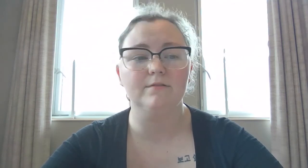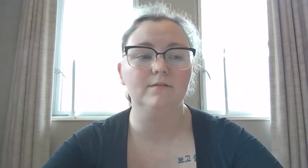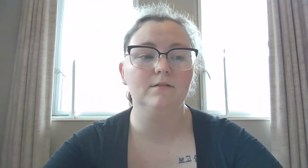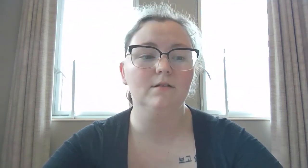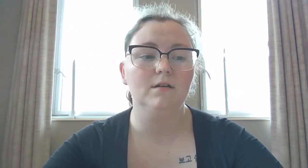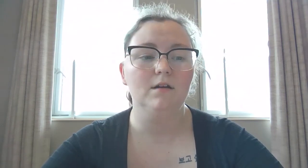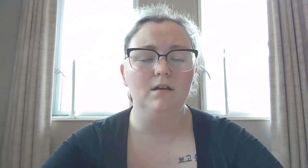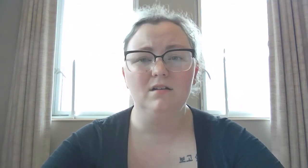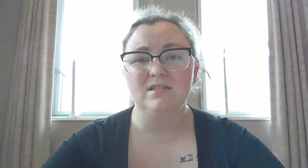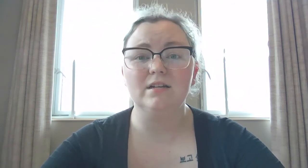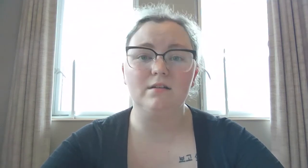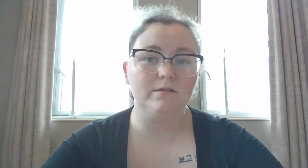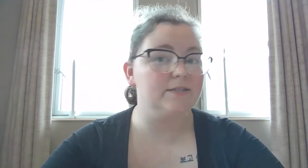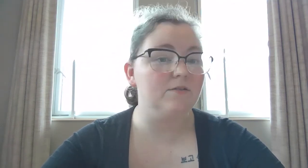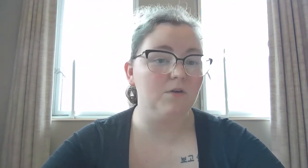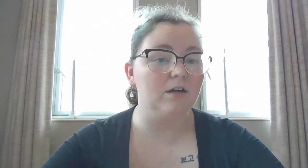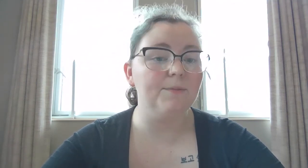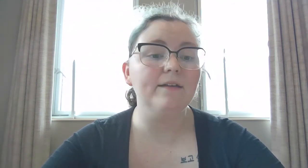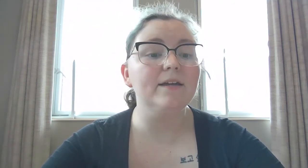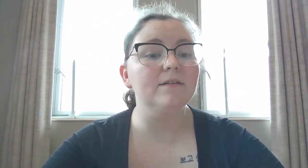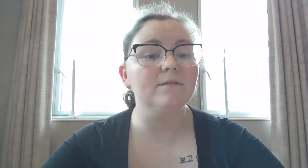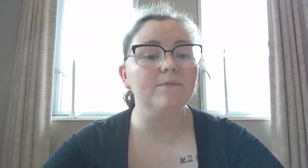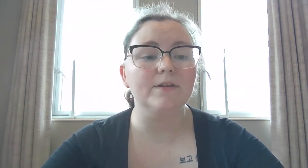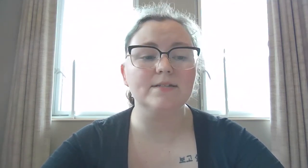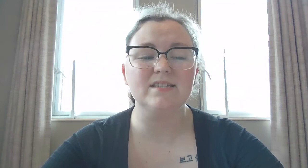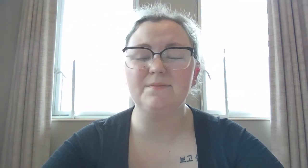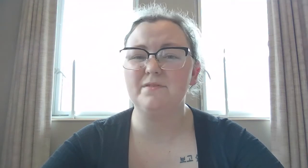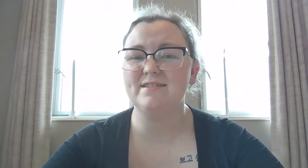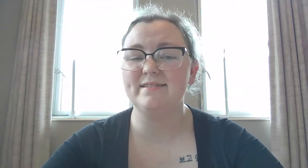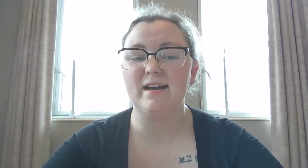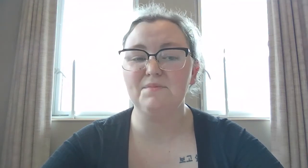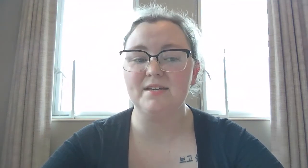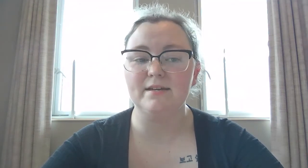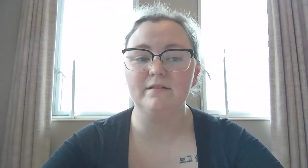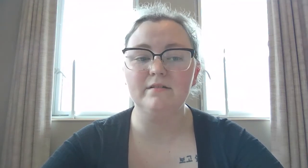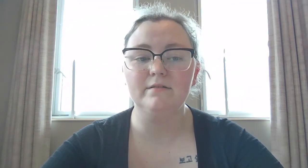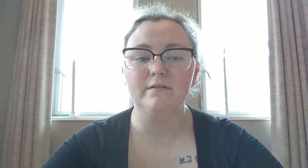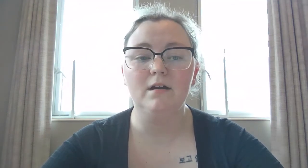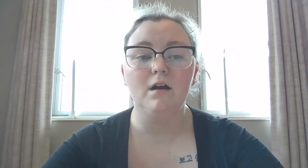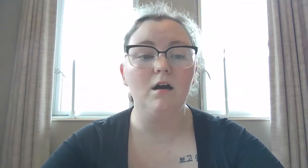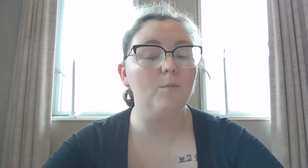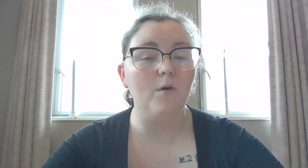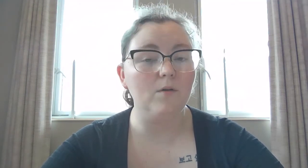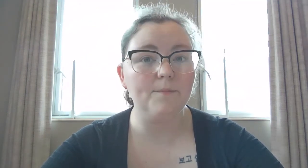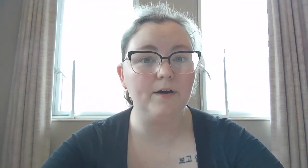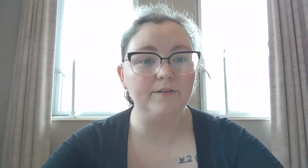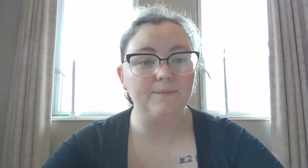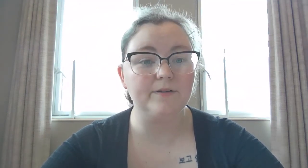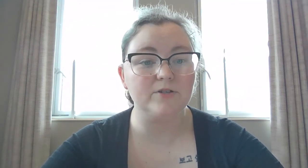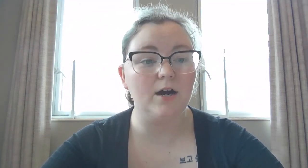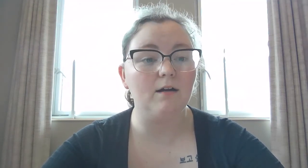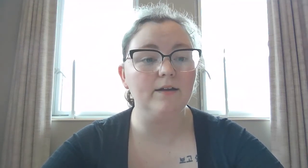you? A greasy watermelon? A slippery, slimy eel? A bowling ball dipped in